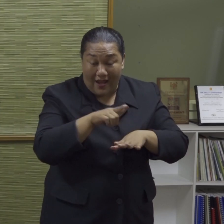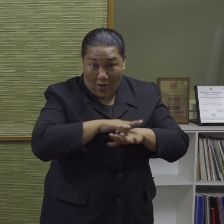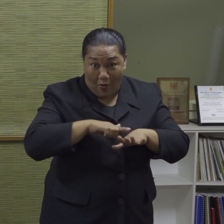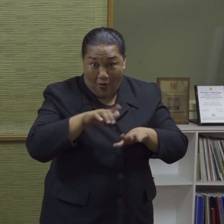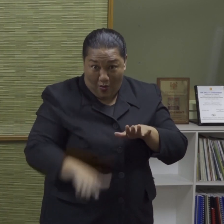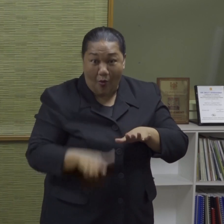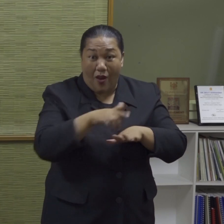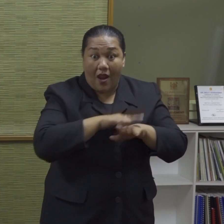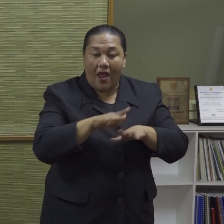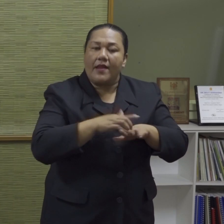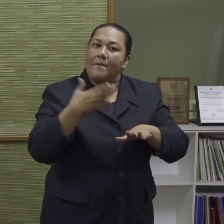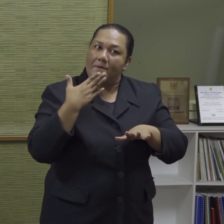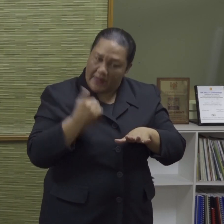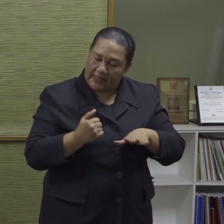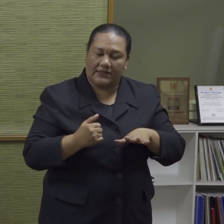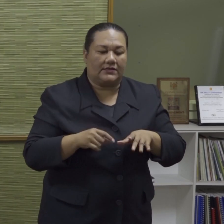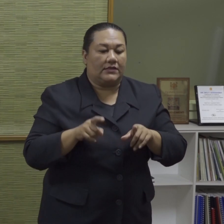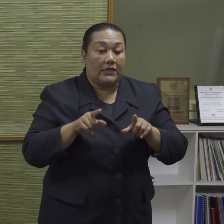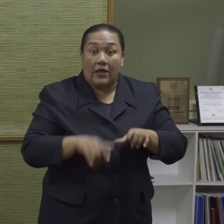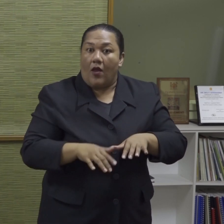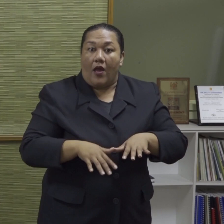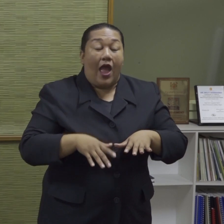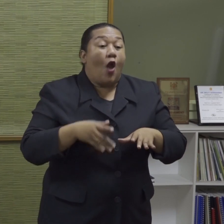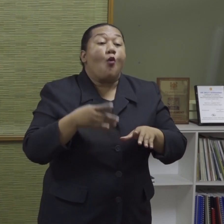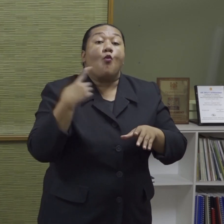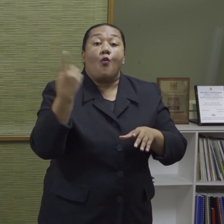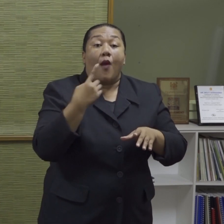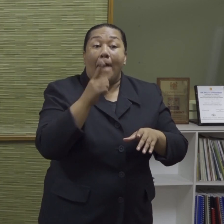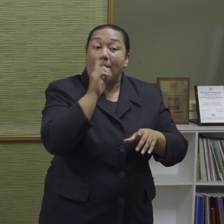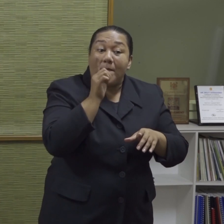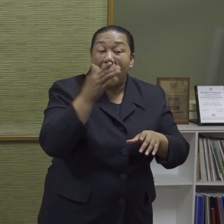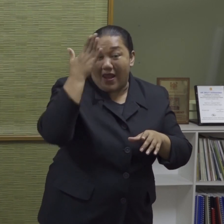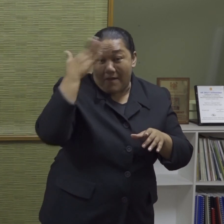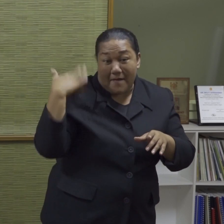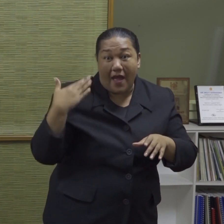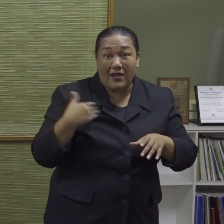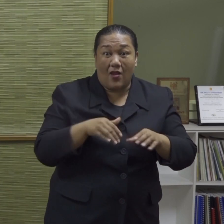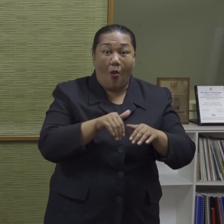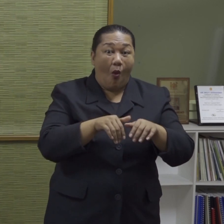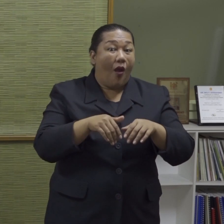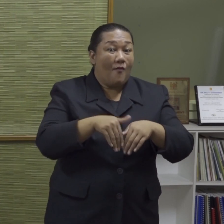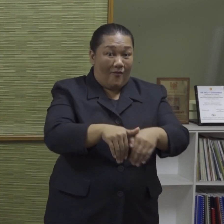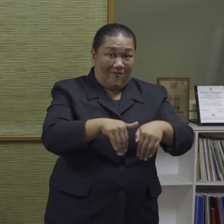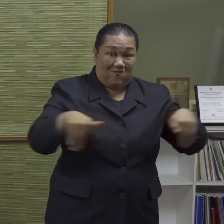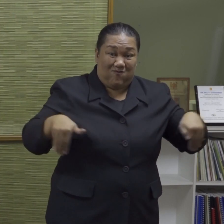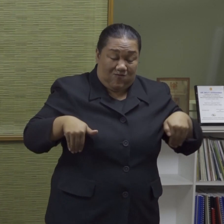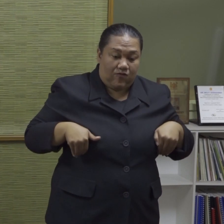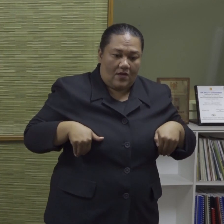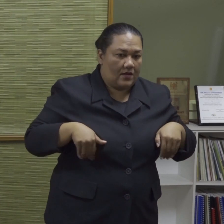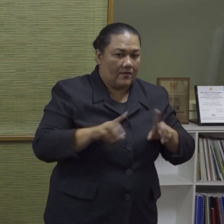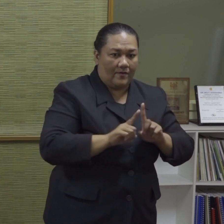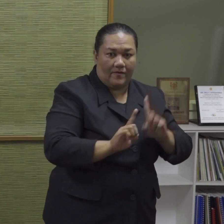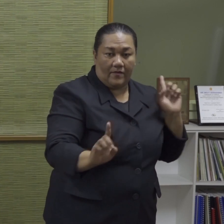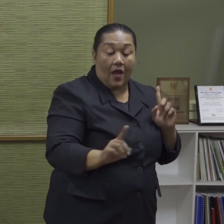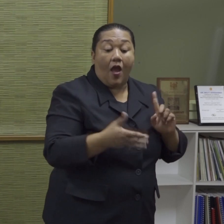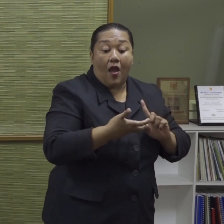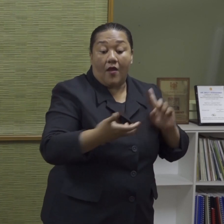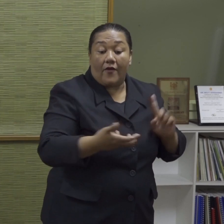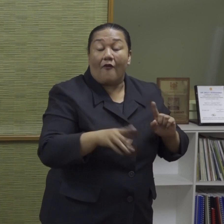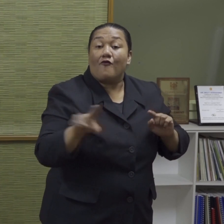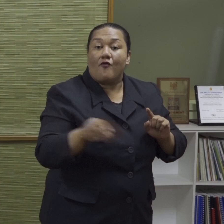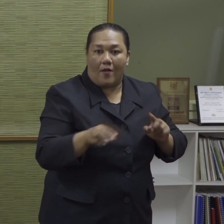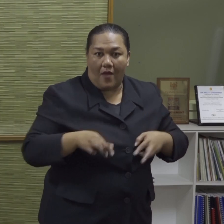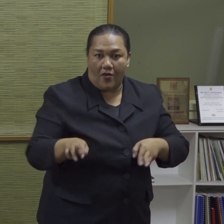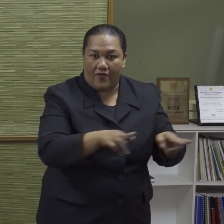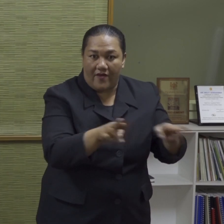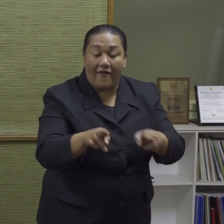of the public to stay away from any flooded rivers, streams, and walkways. We also urge motorists to